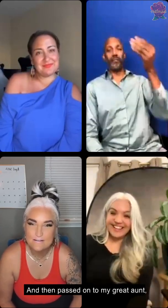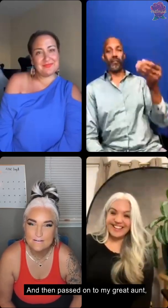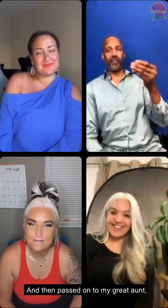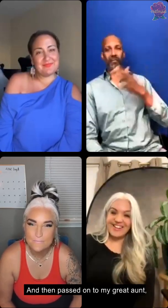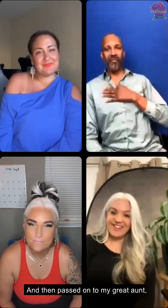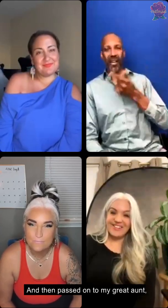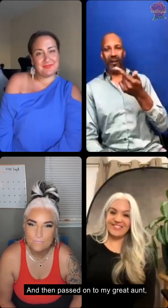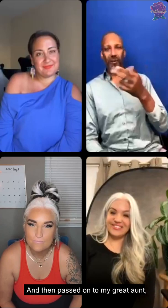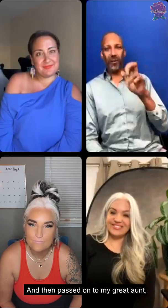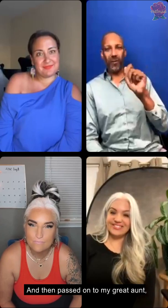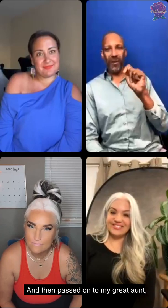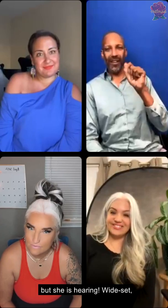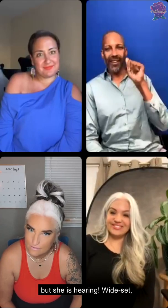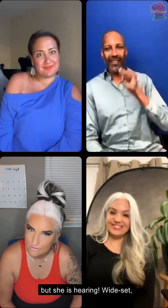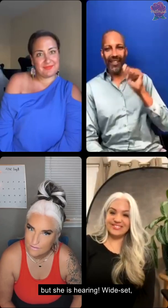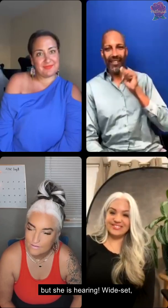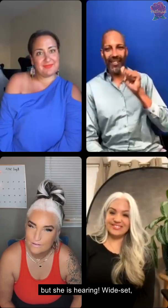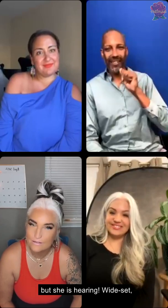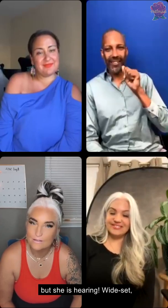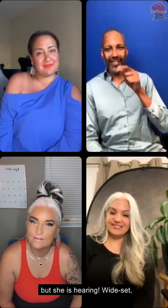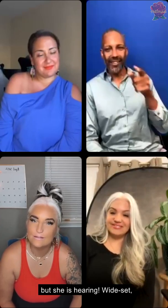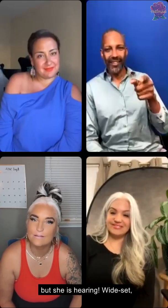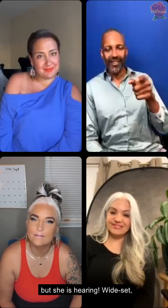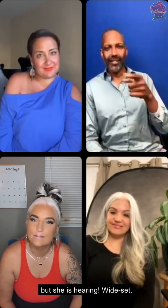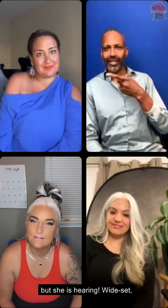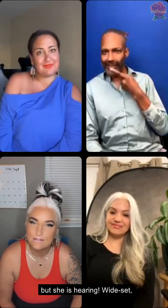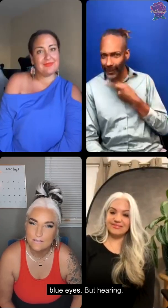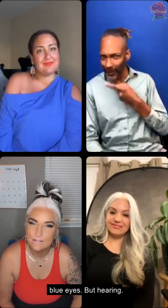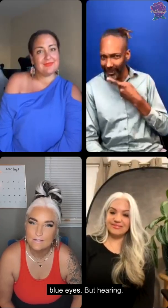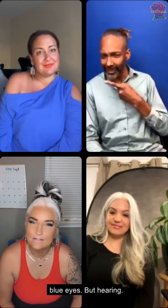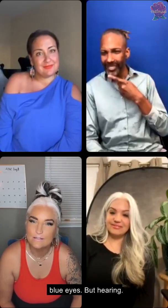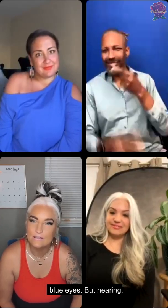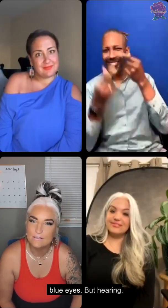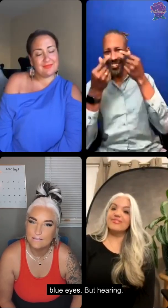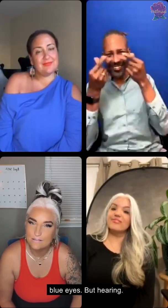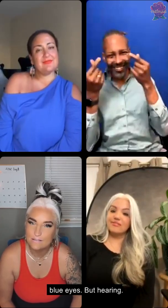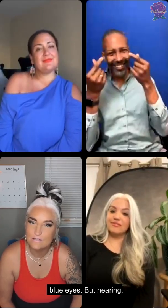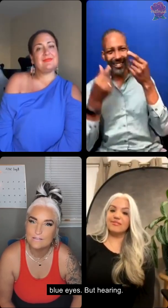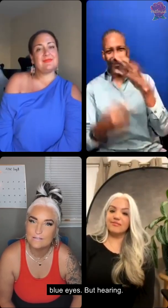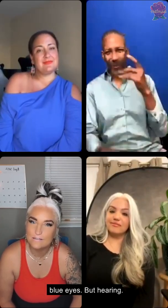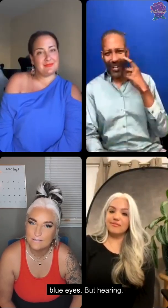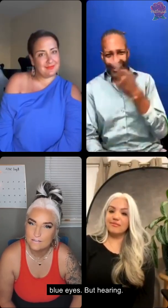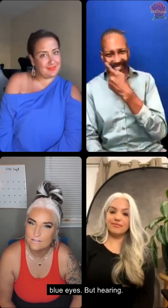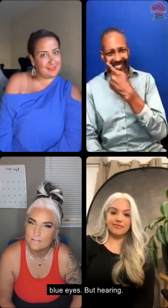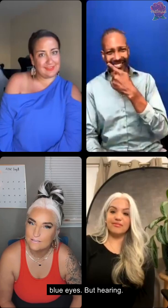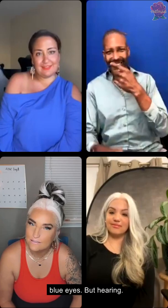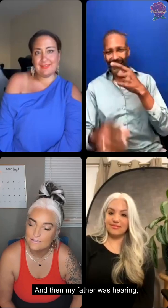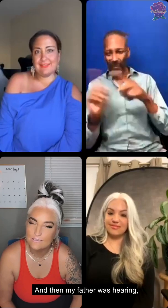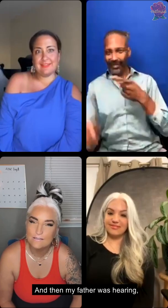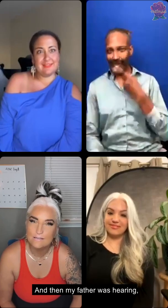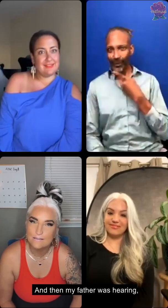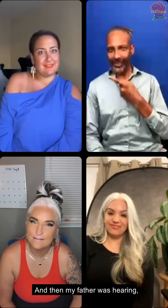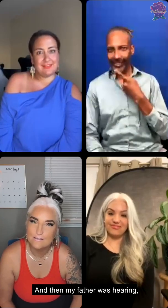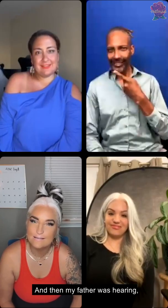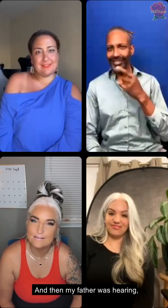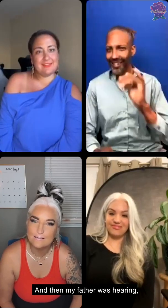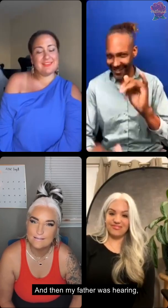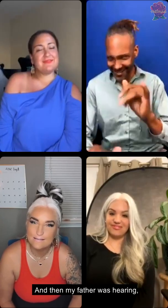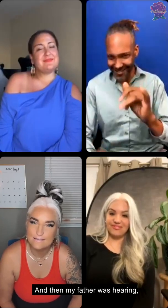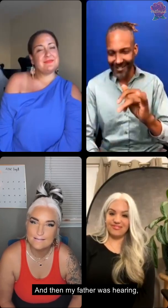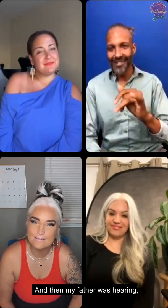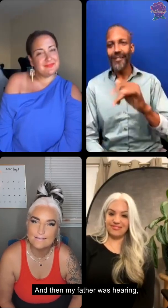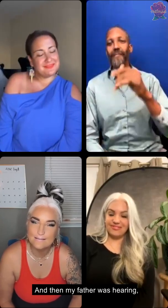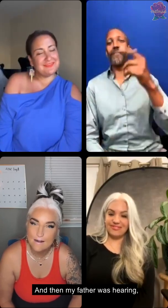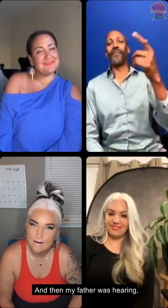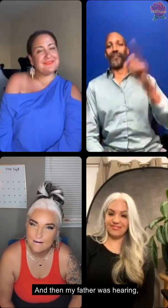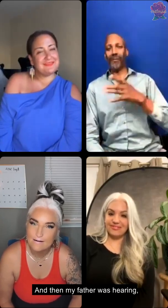and then passed on to my great aunt, but is hearing, wide set eyes, blue eyes, but hearing. And